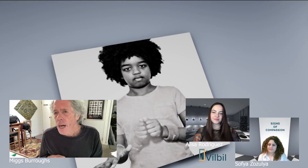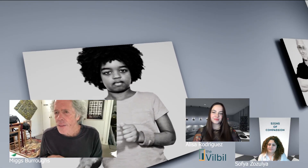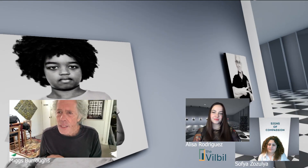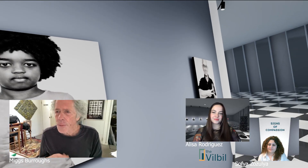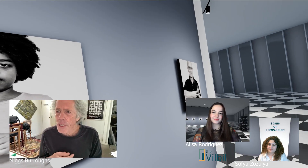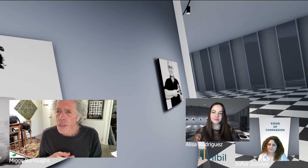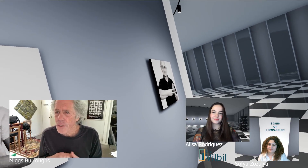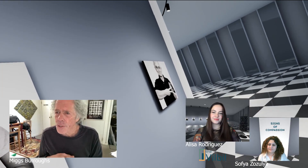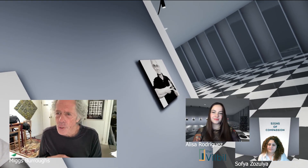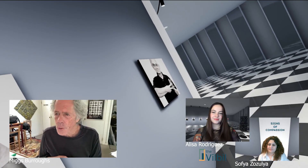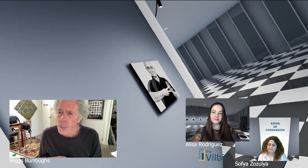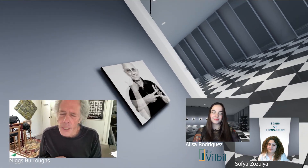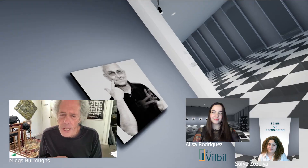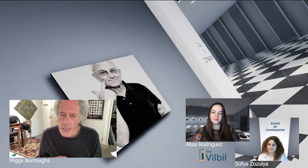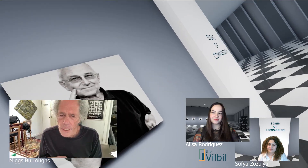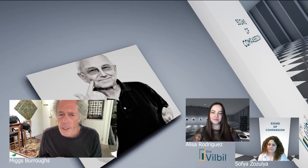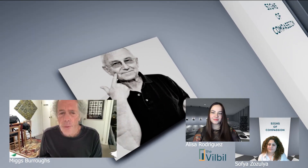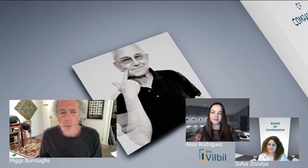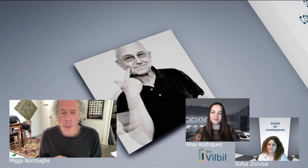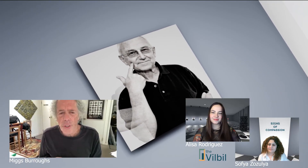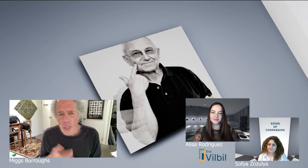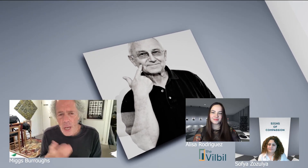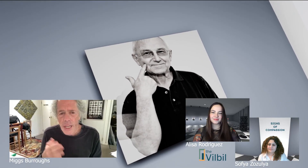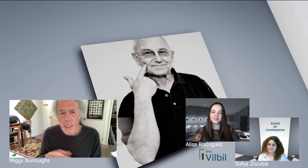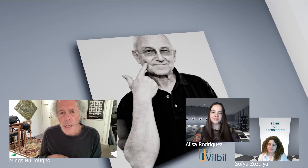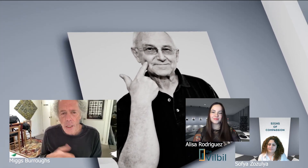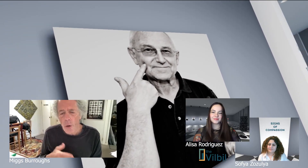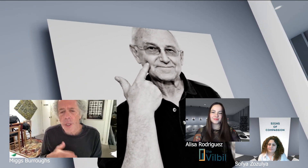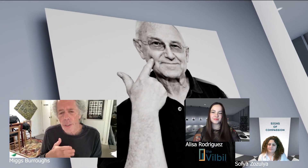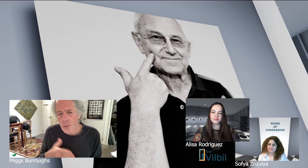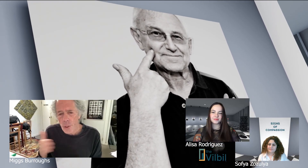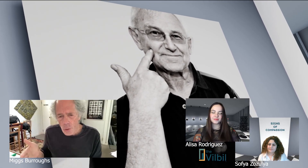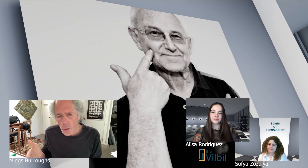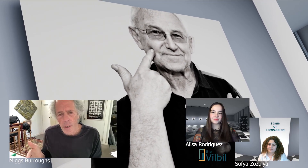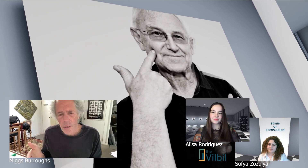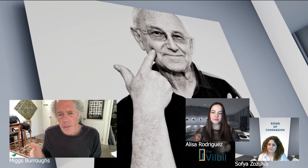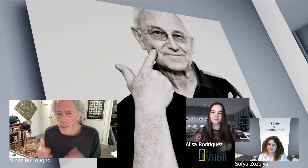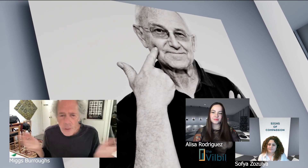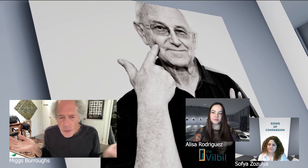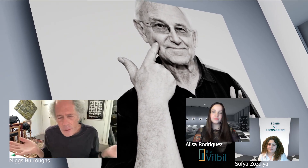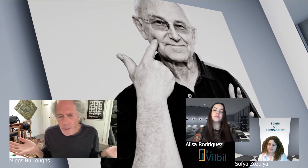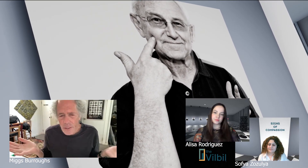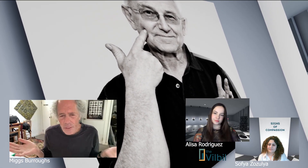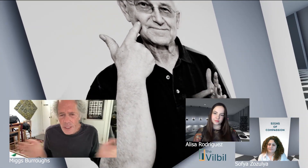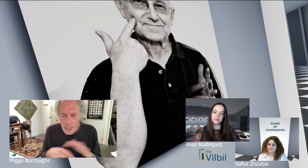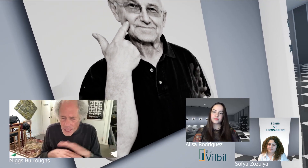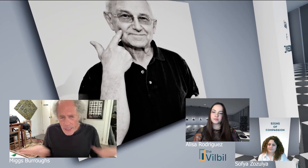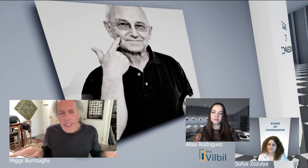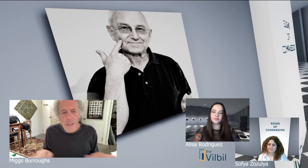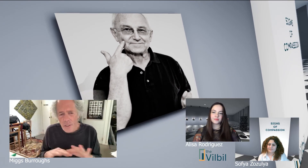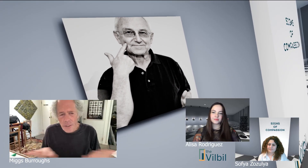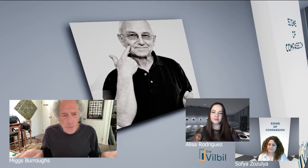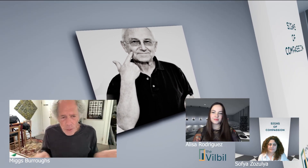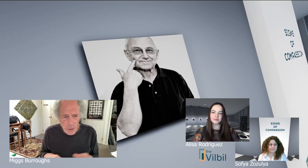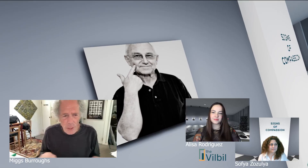think I'm going to go to the store today, you would just sign going to store. That's all, they cut out all the middle stuff.